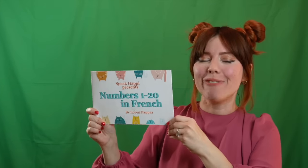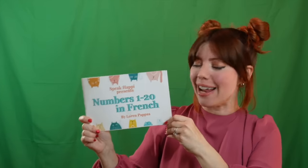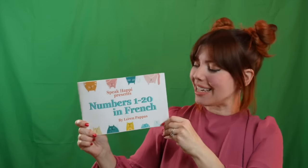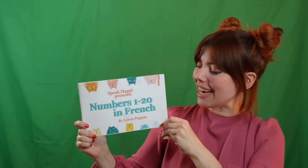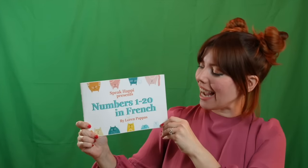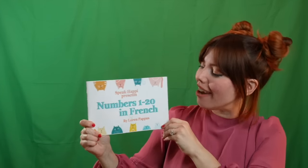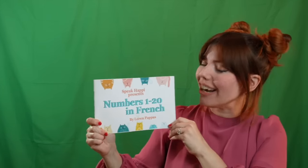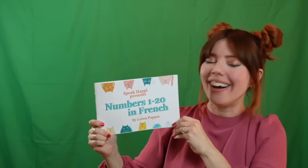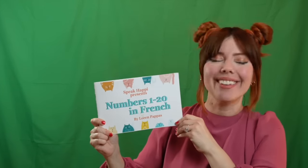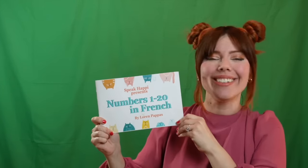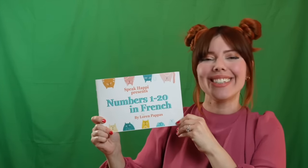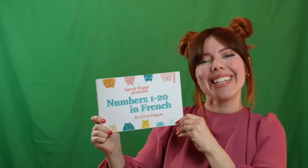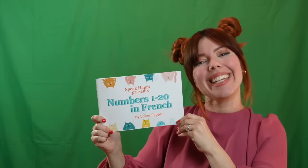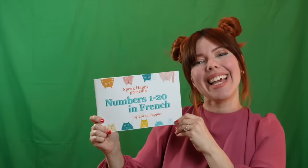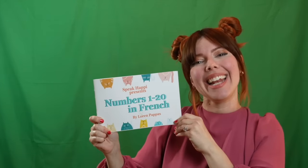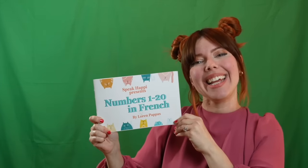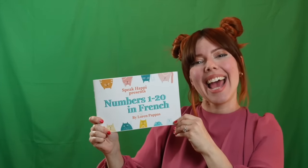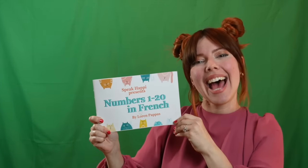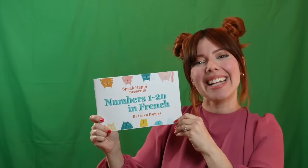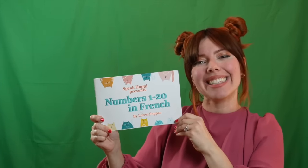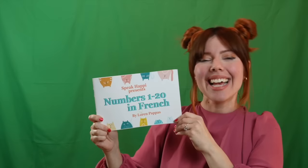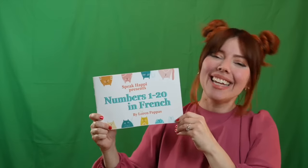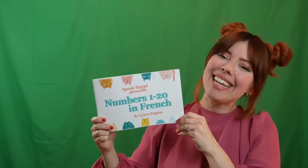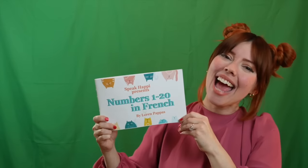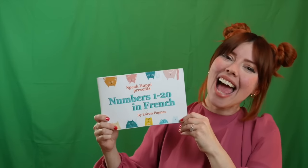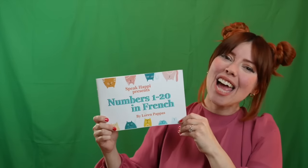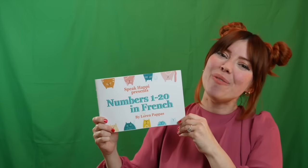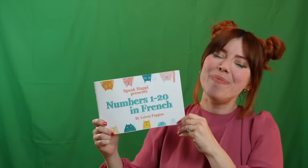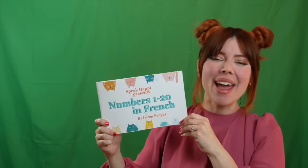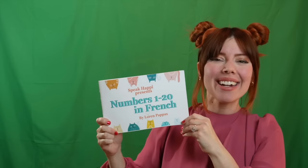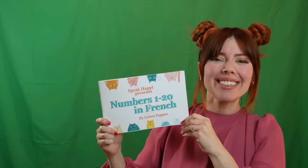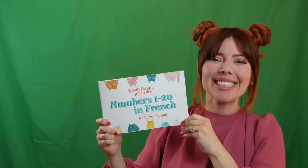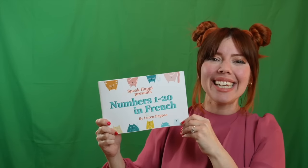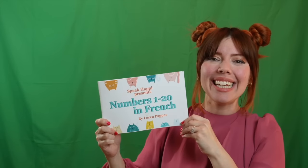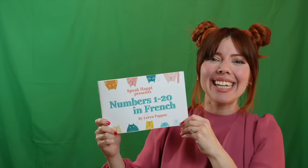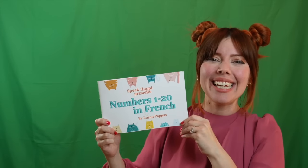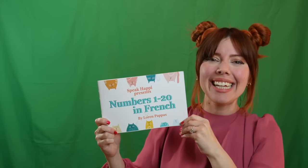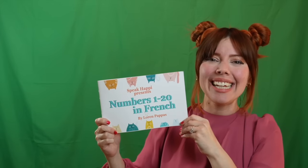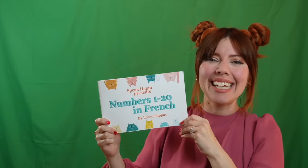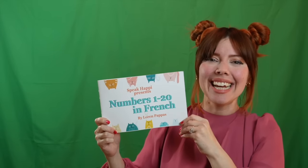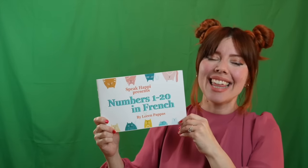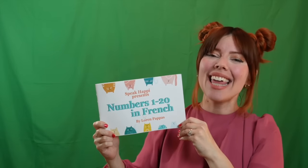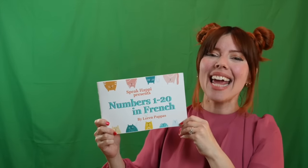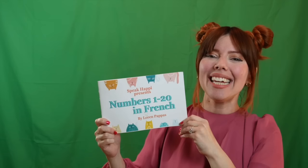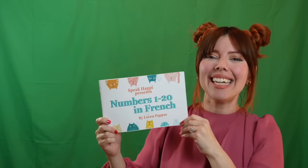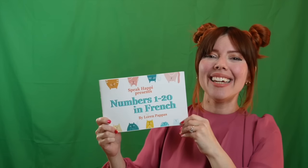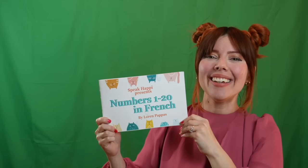French and counting all those silly kitty cats. Yay! Merci! Thank you!